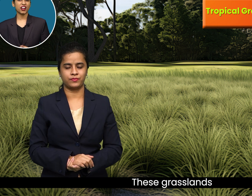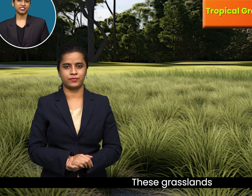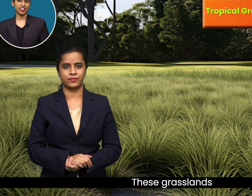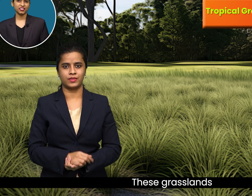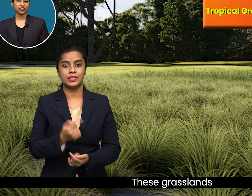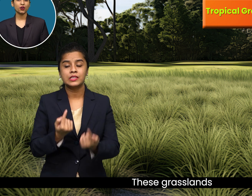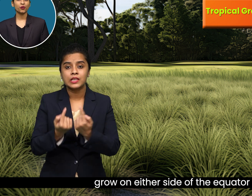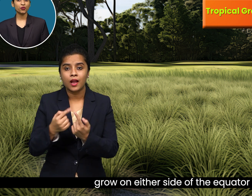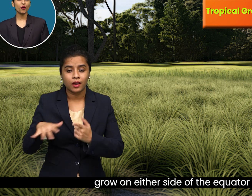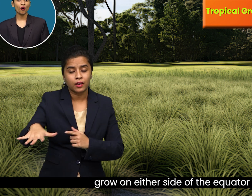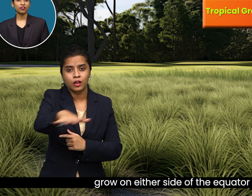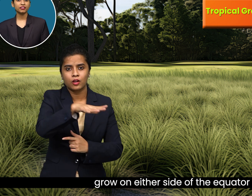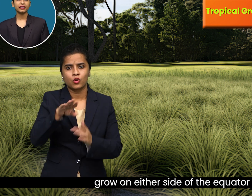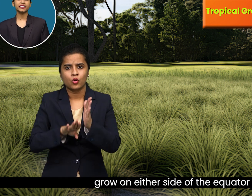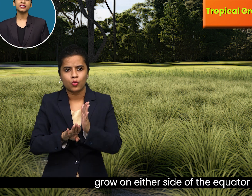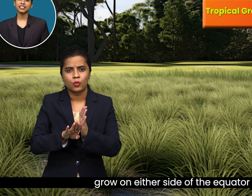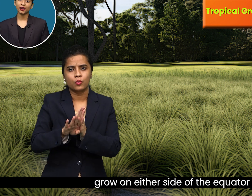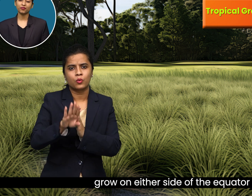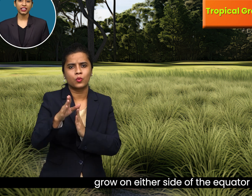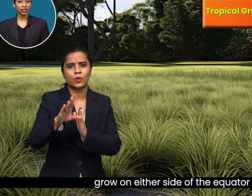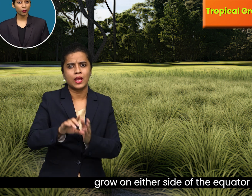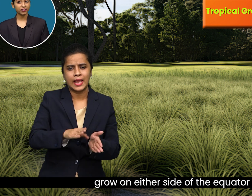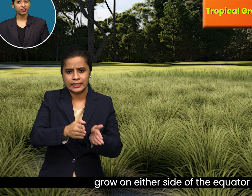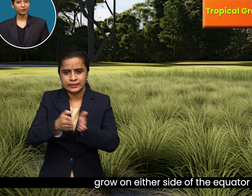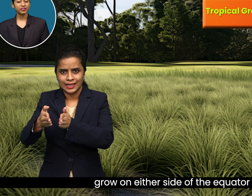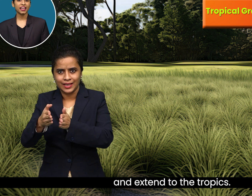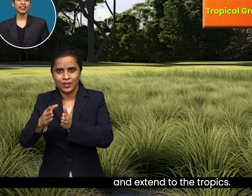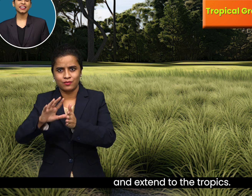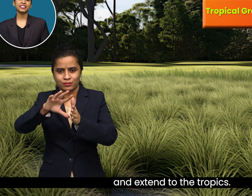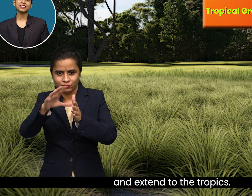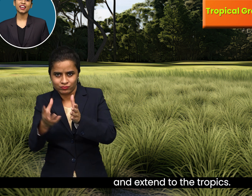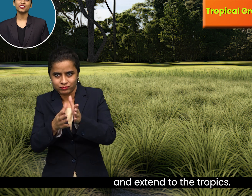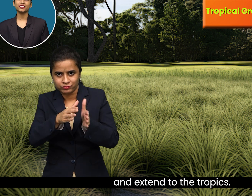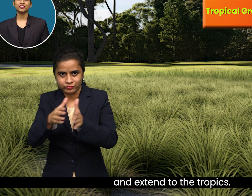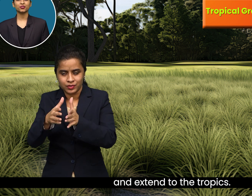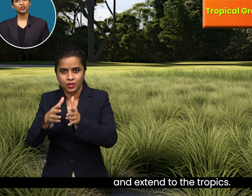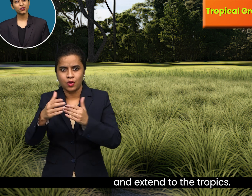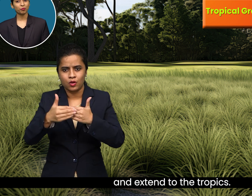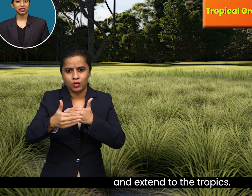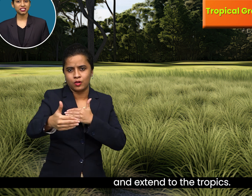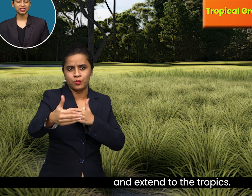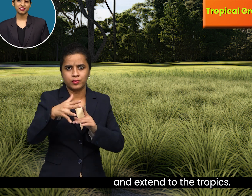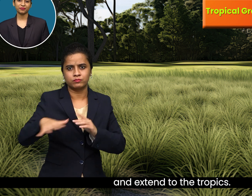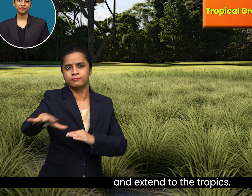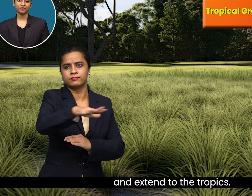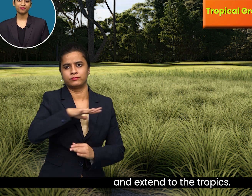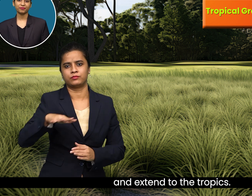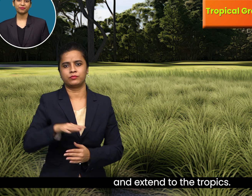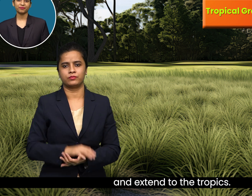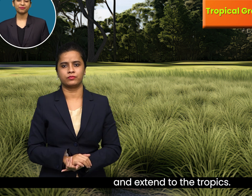These grasslands grow on either side of the equator and extend to the tropics.